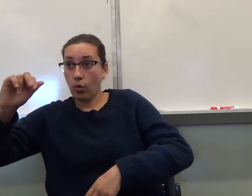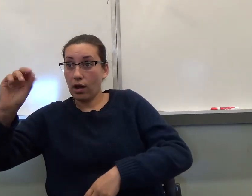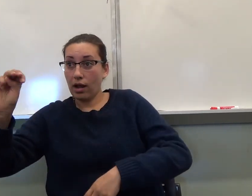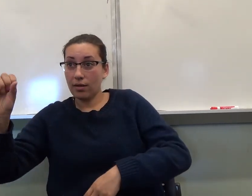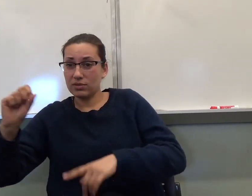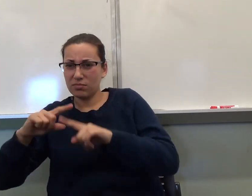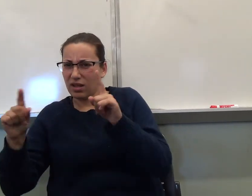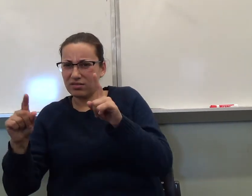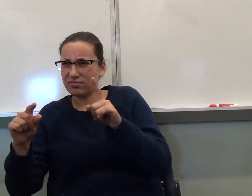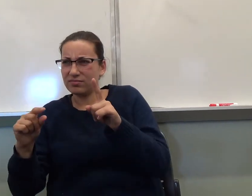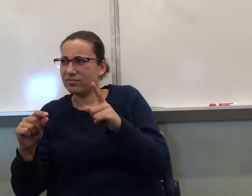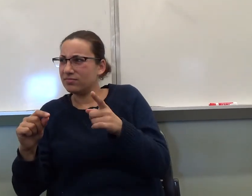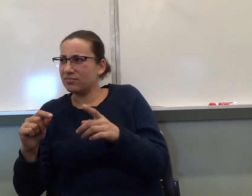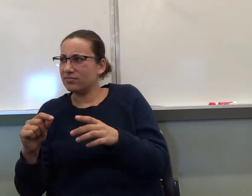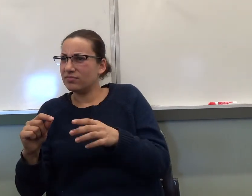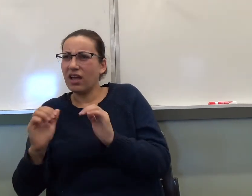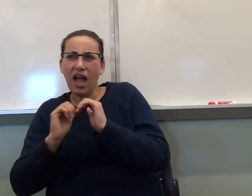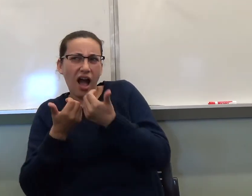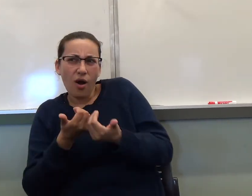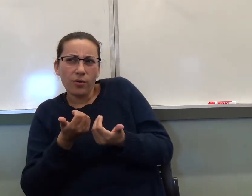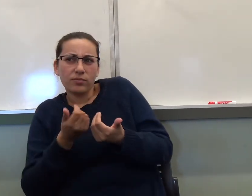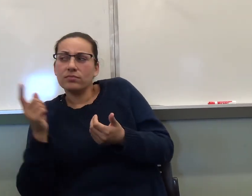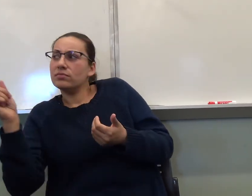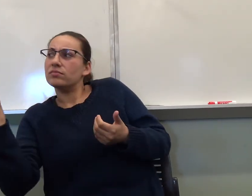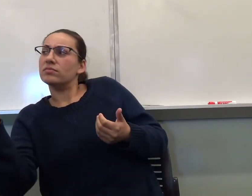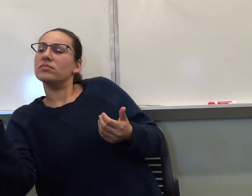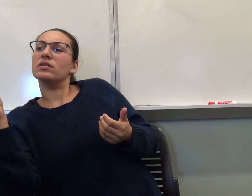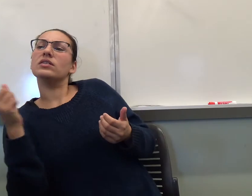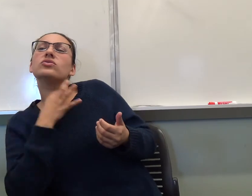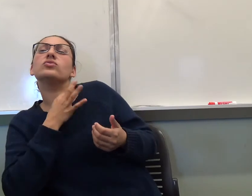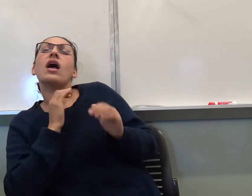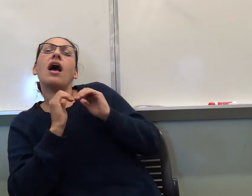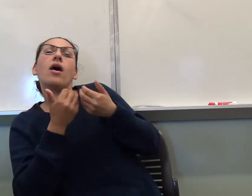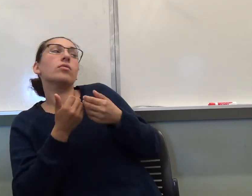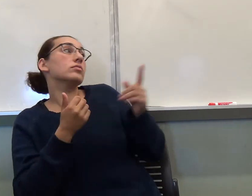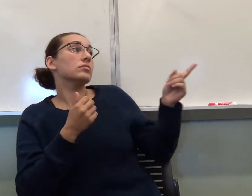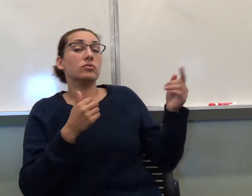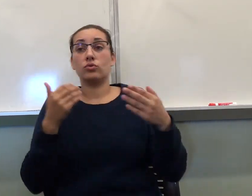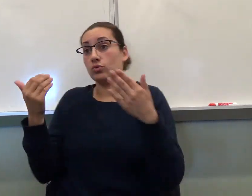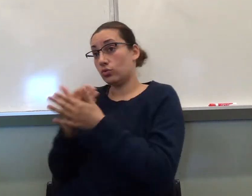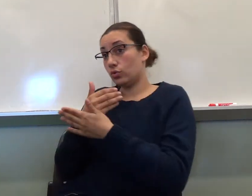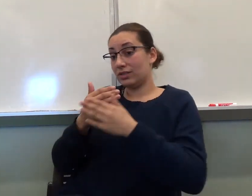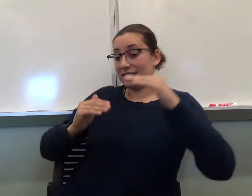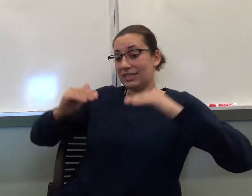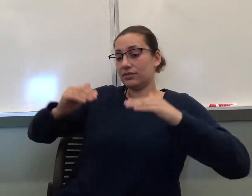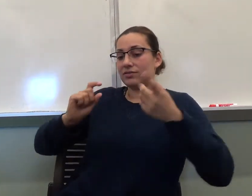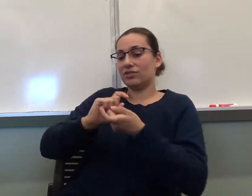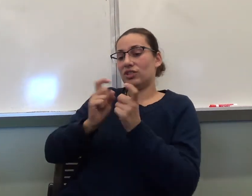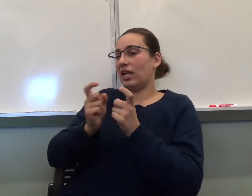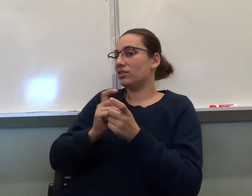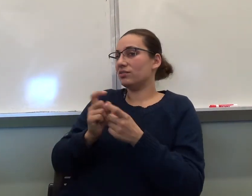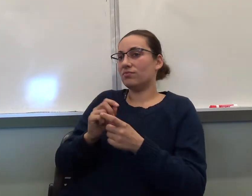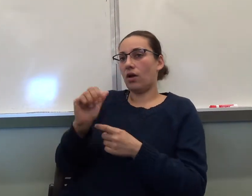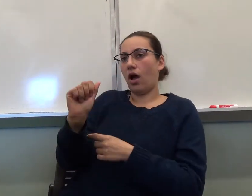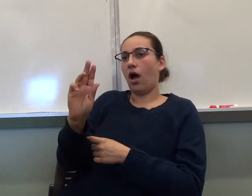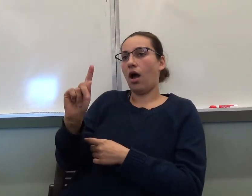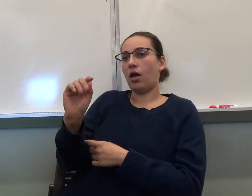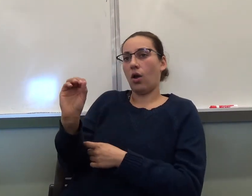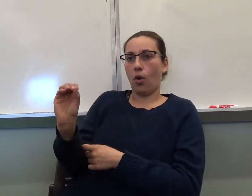the, I mean, how do you, The modern scales convert automatically. They're digital. uh-huh, So they know